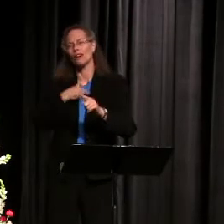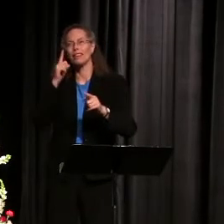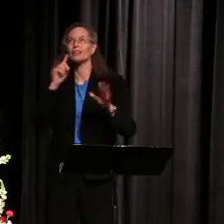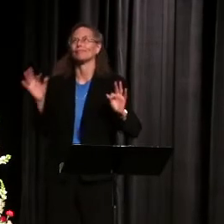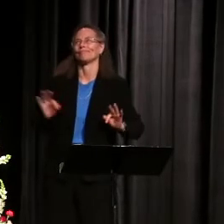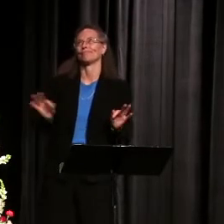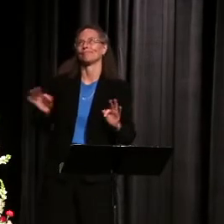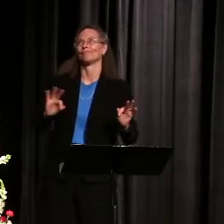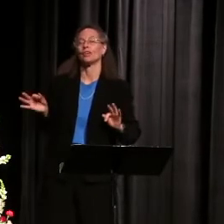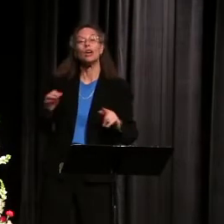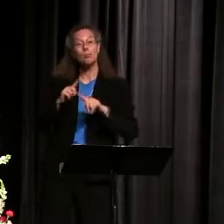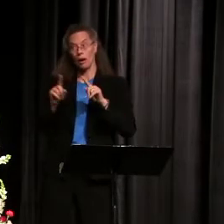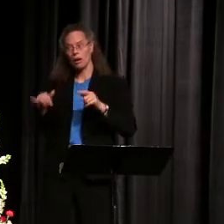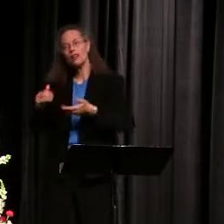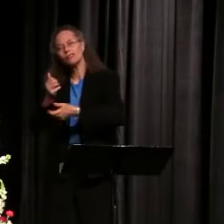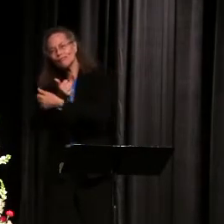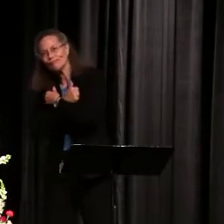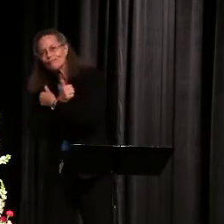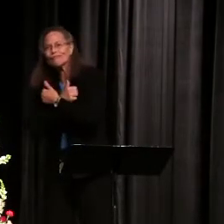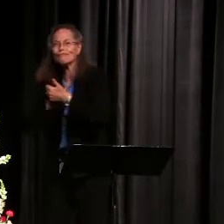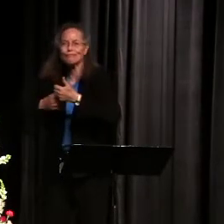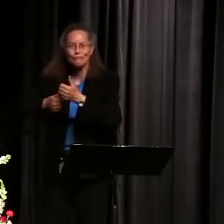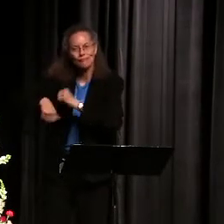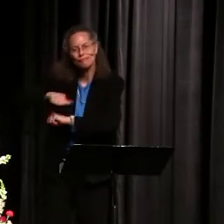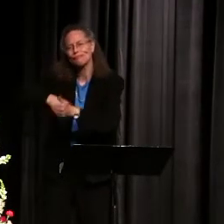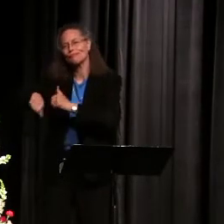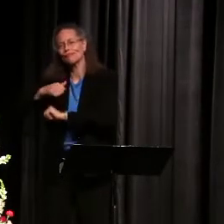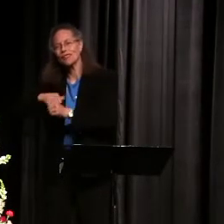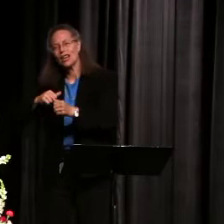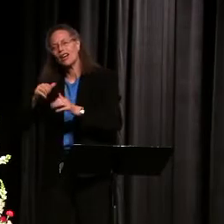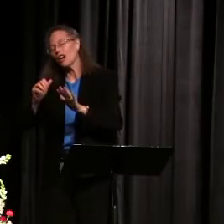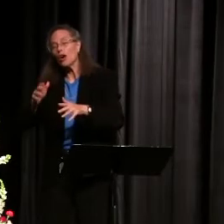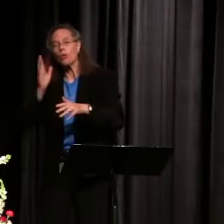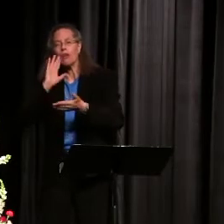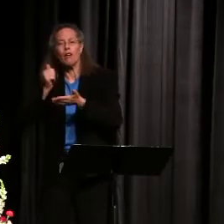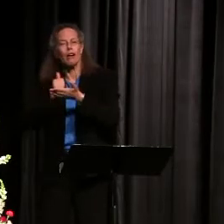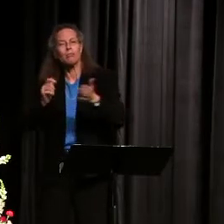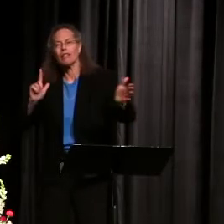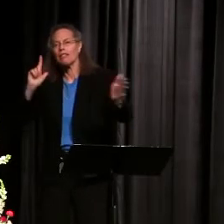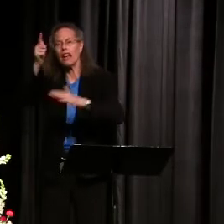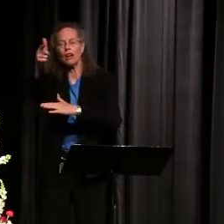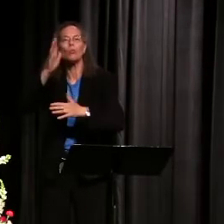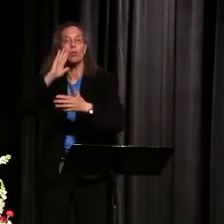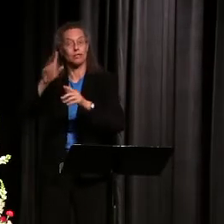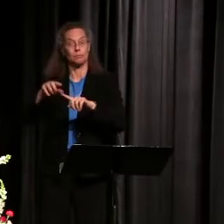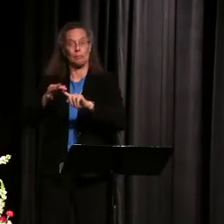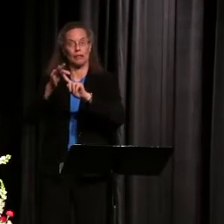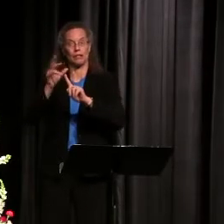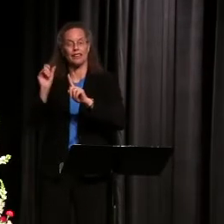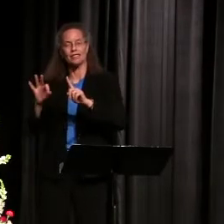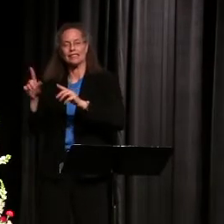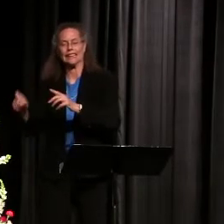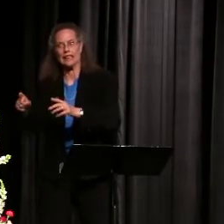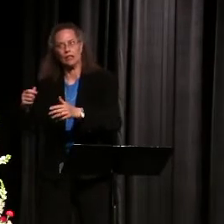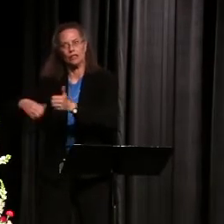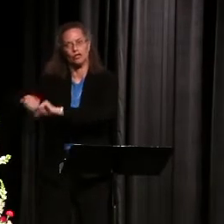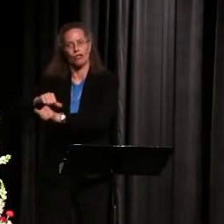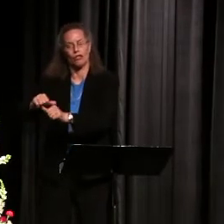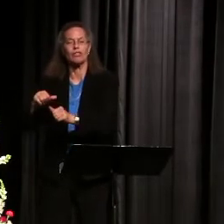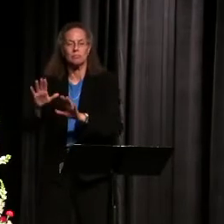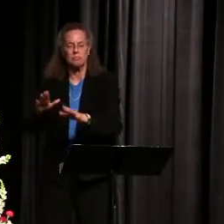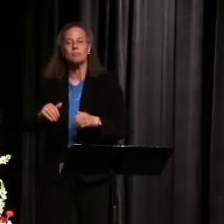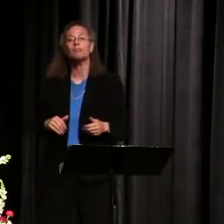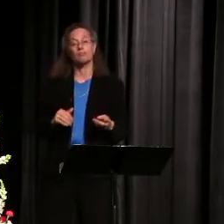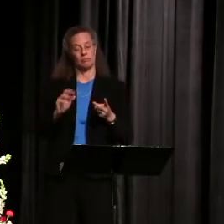life breeds loyalty and love between friends and families and pays dividends beyond your comprehension in times of need. And